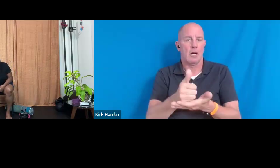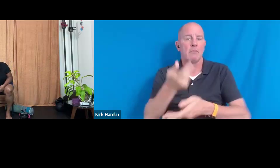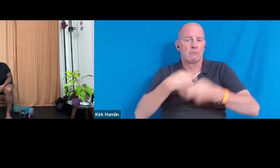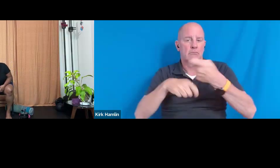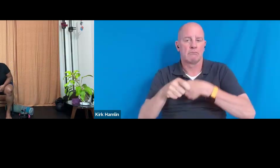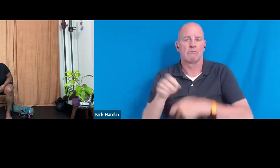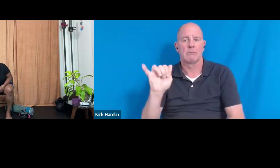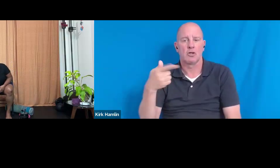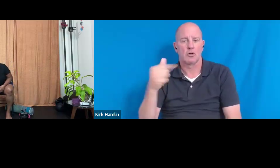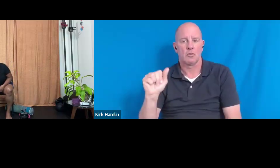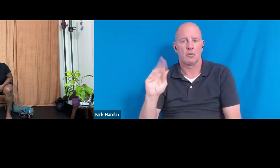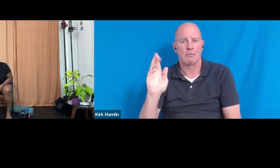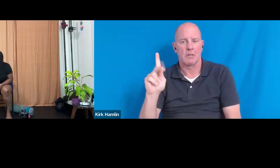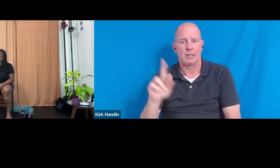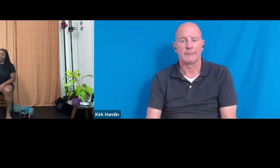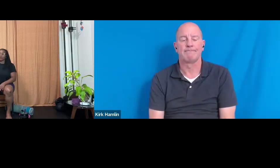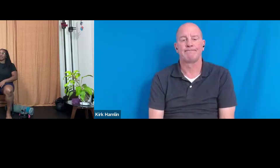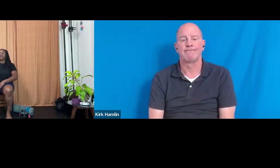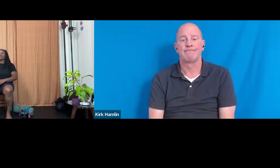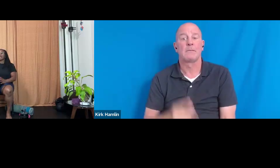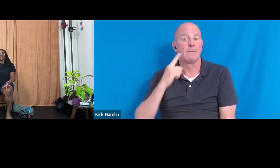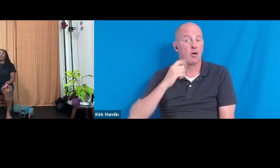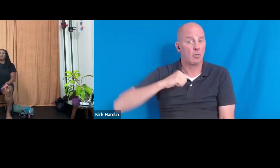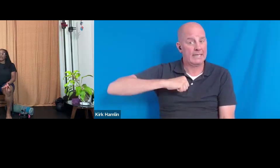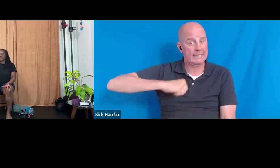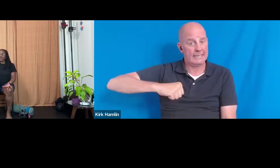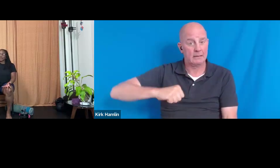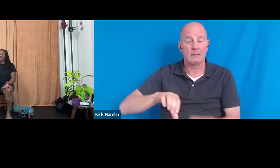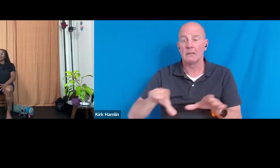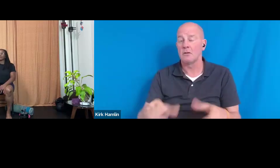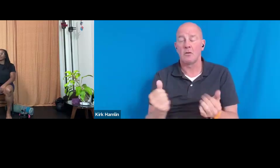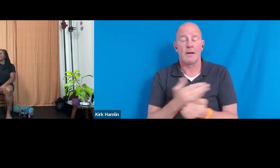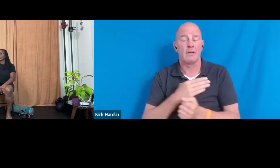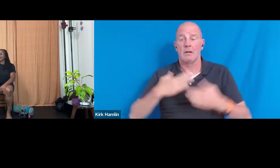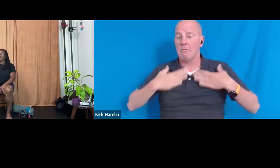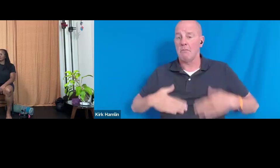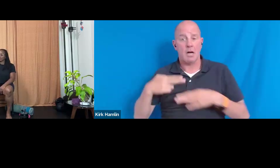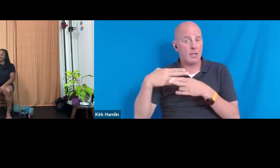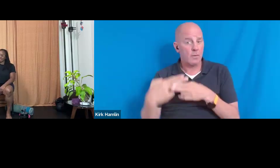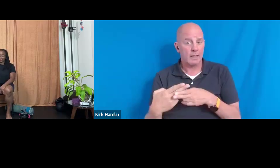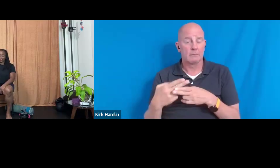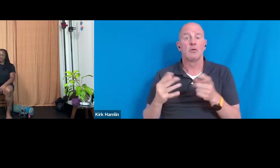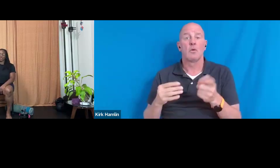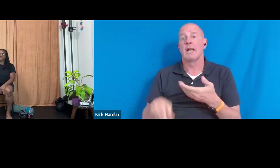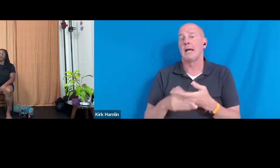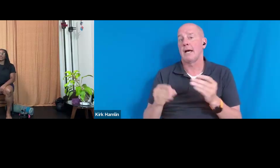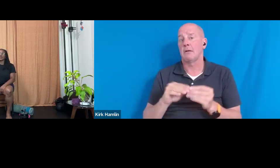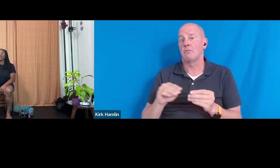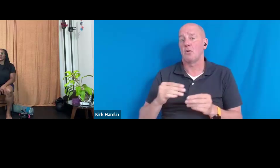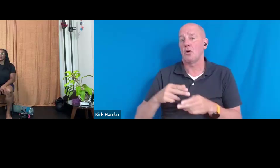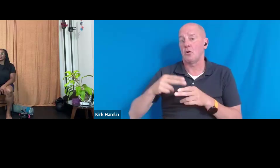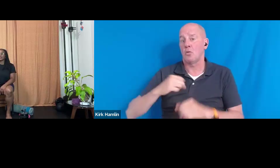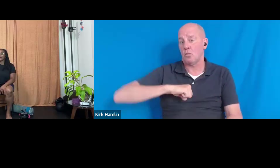of adding resistance, we can do this entire thing body weight, but if you would like to add some more resistance, you can